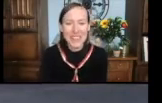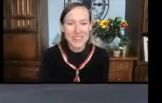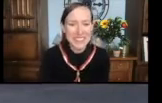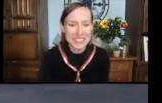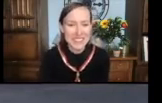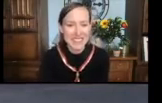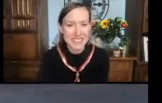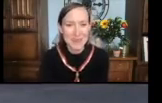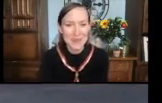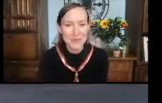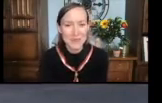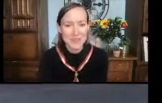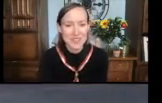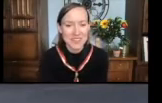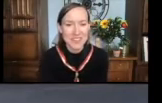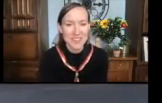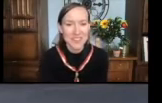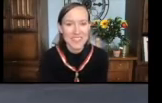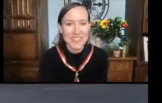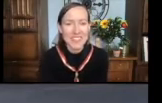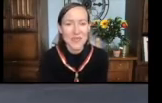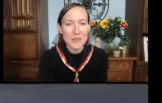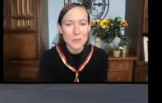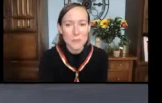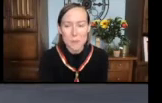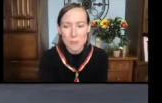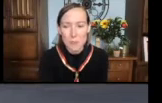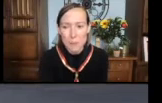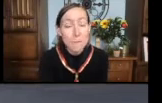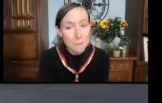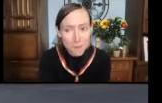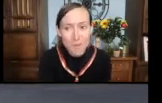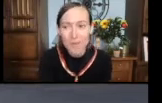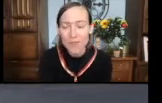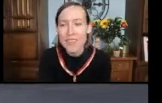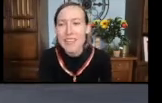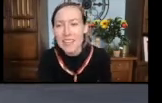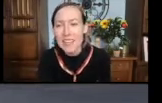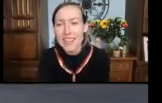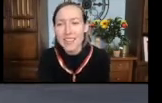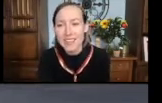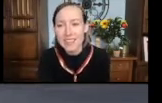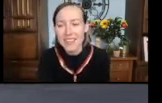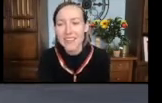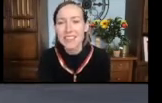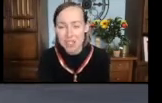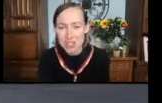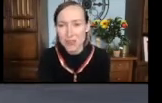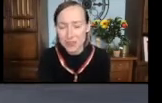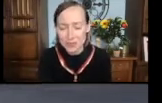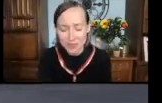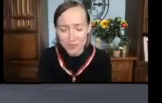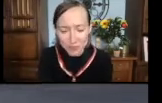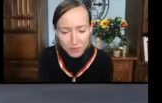Okay, well done. All right. We've got a question here from Summer. Do you know how Sure. to